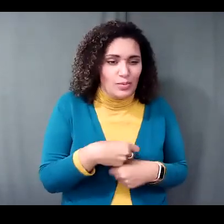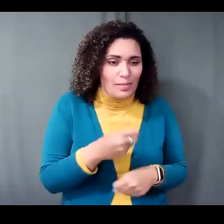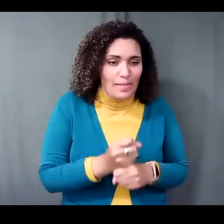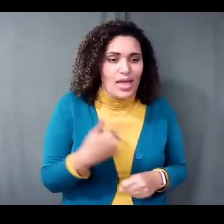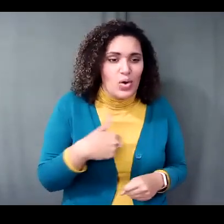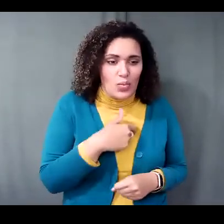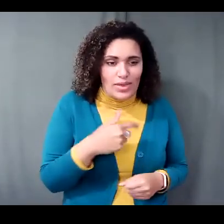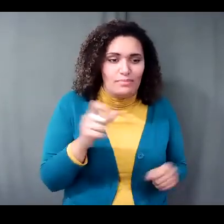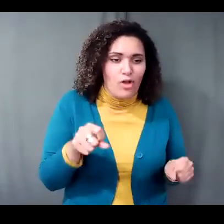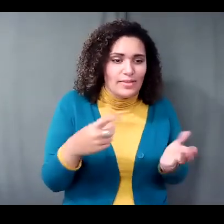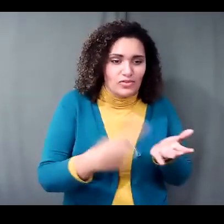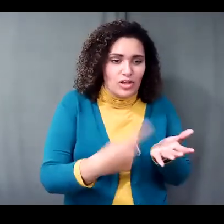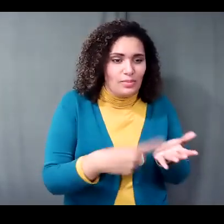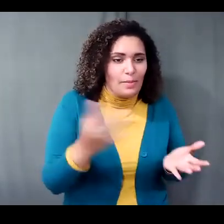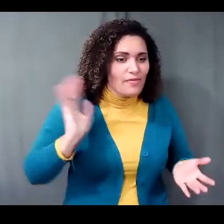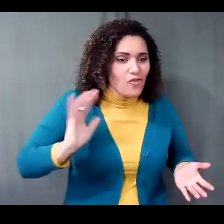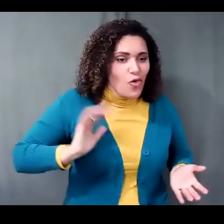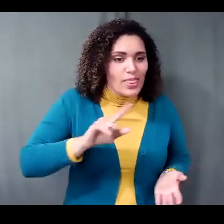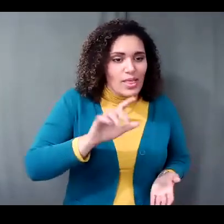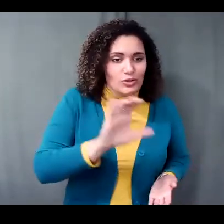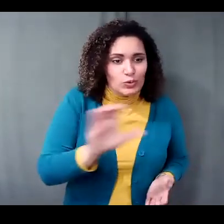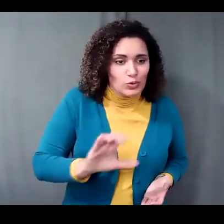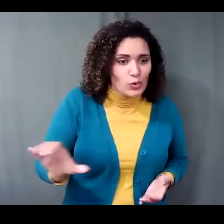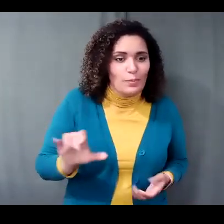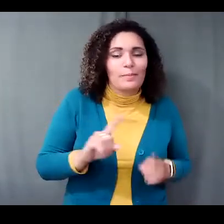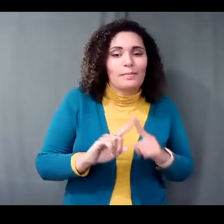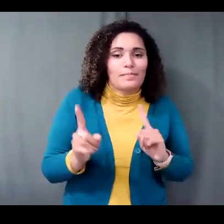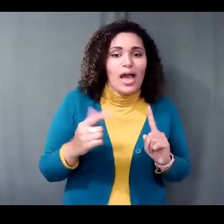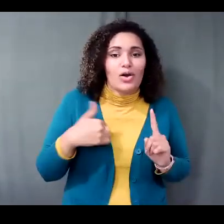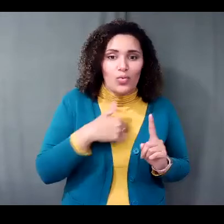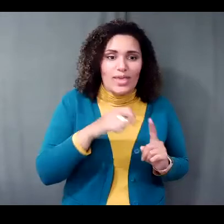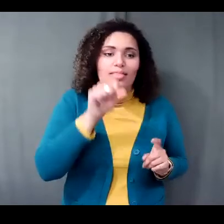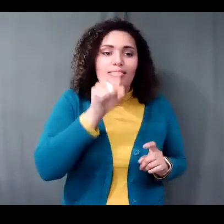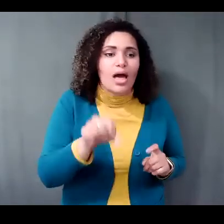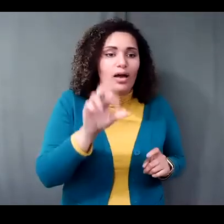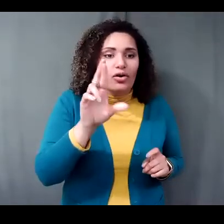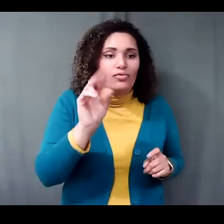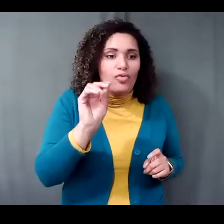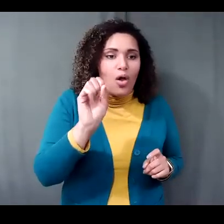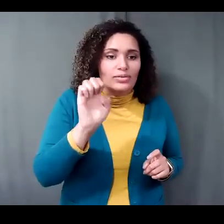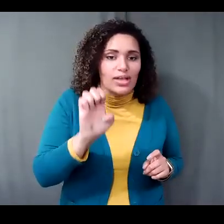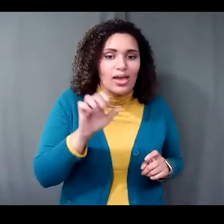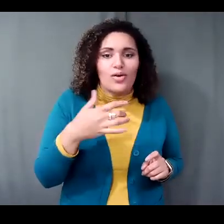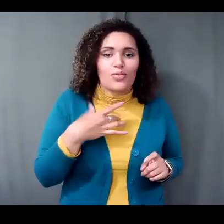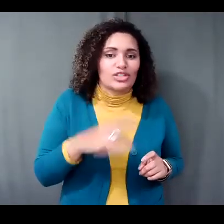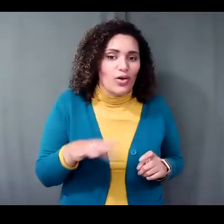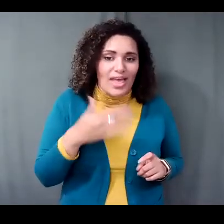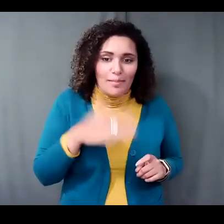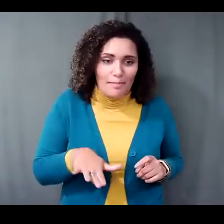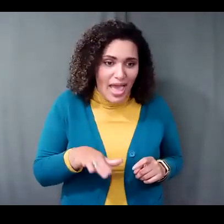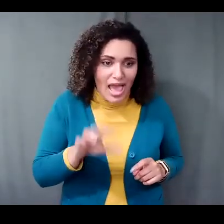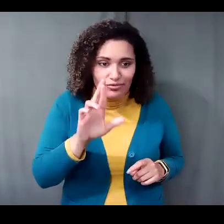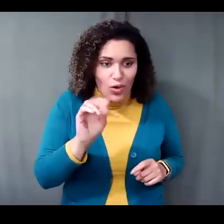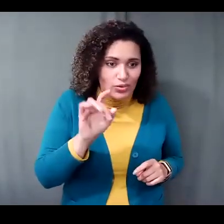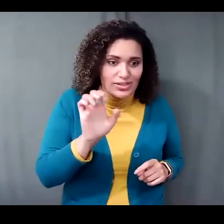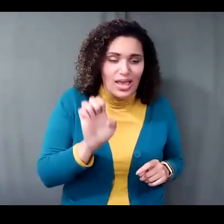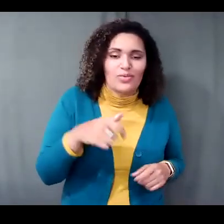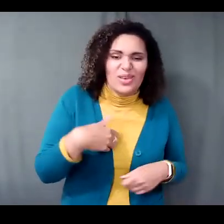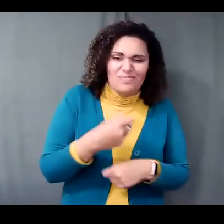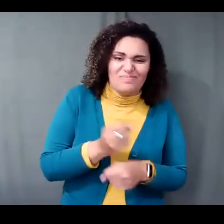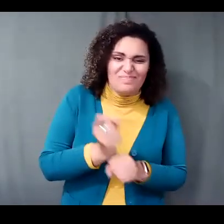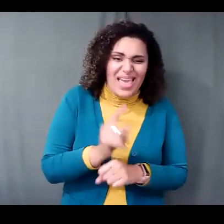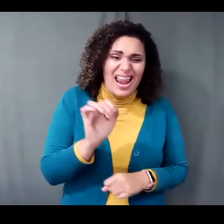we typically end up somewhere around 8 is what we shoot for in this wine. It depends on each wine. We try to get